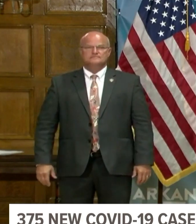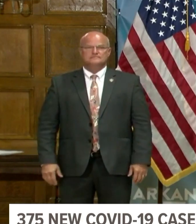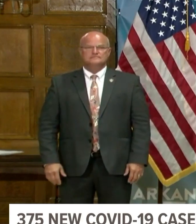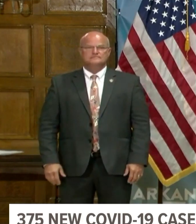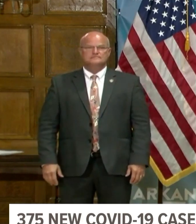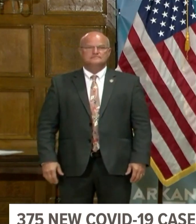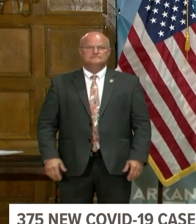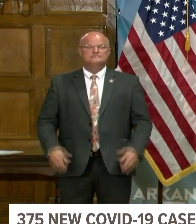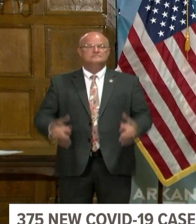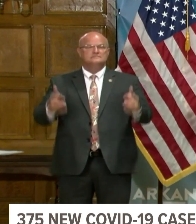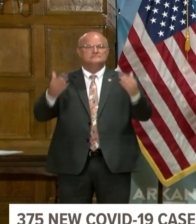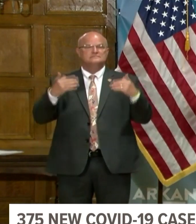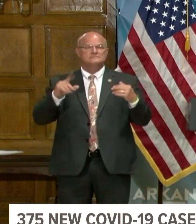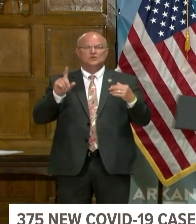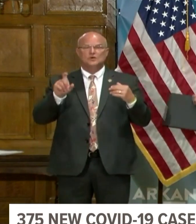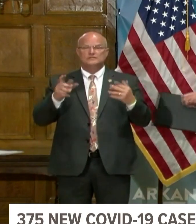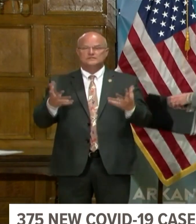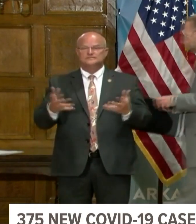Next question.